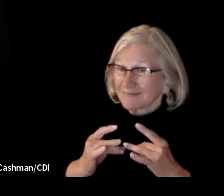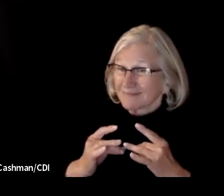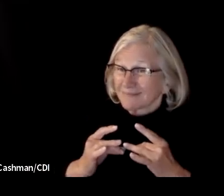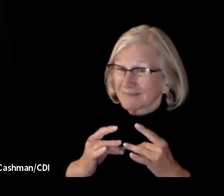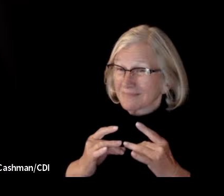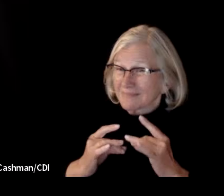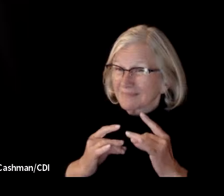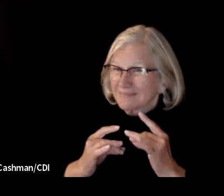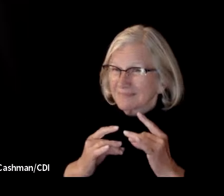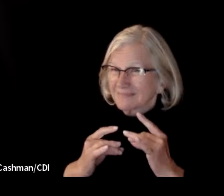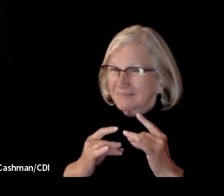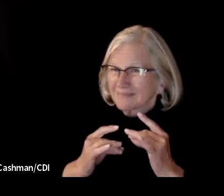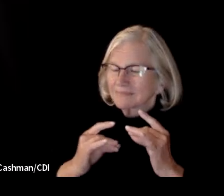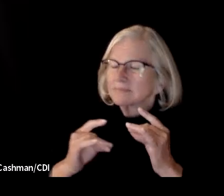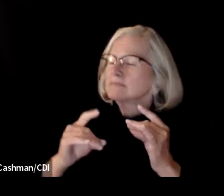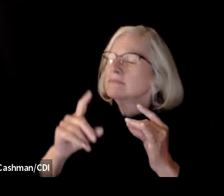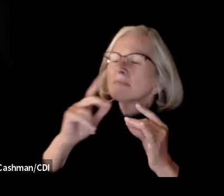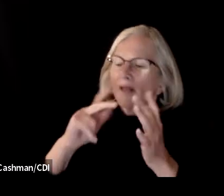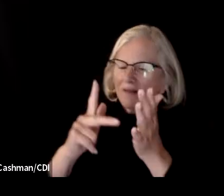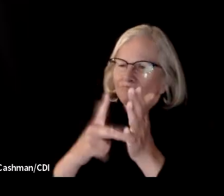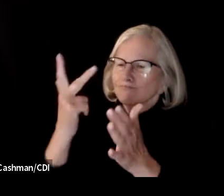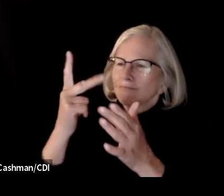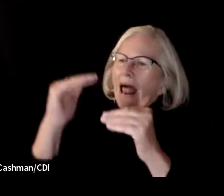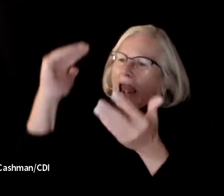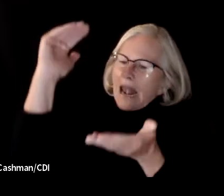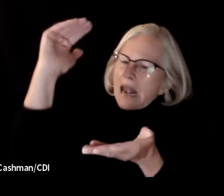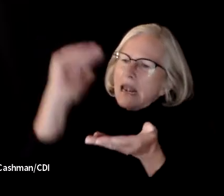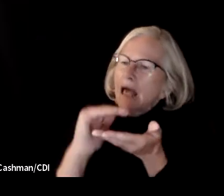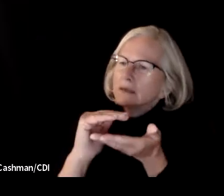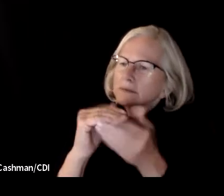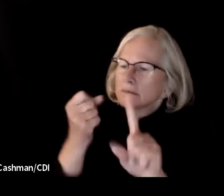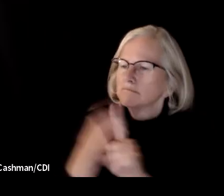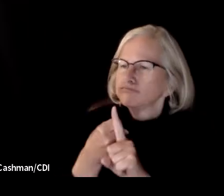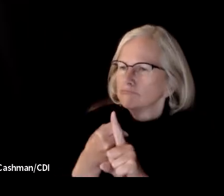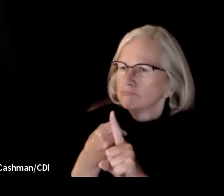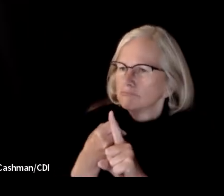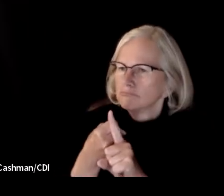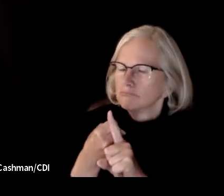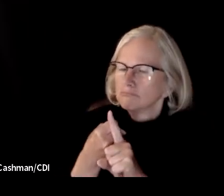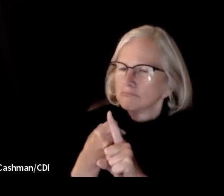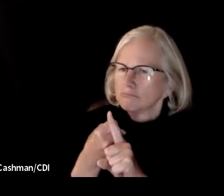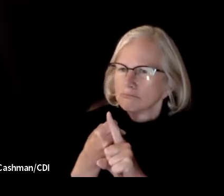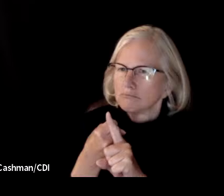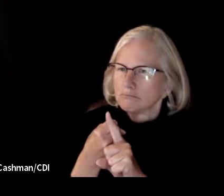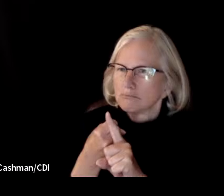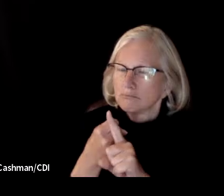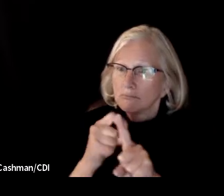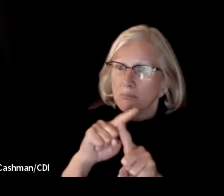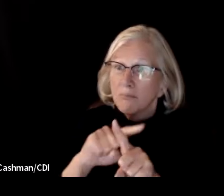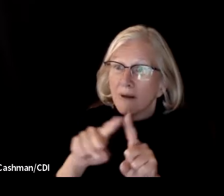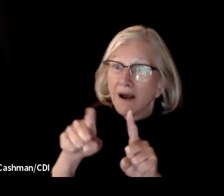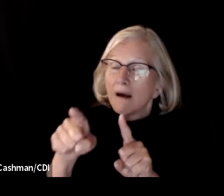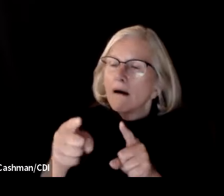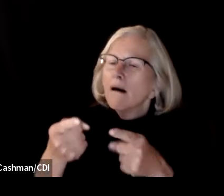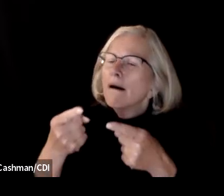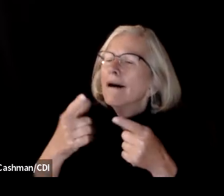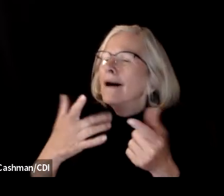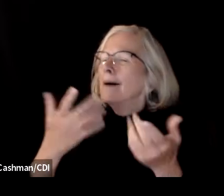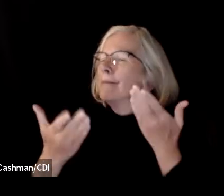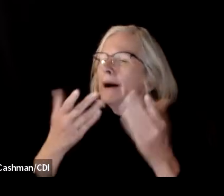vaccinated. But your risk of getting seriously ill from COVID is over 8 times lower. And your risk